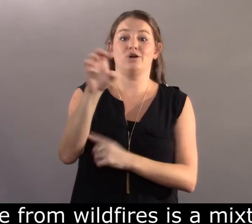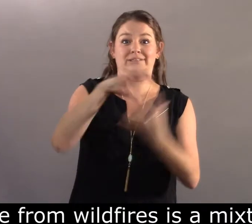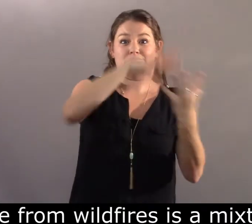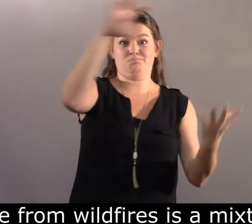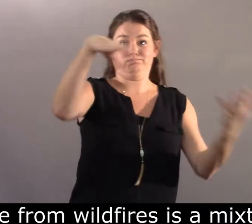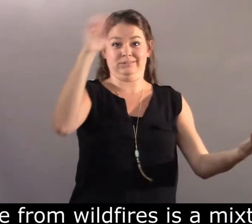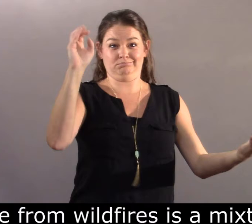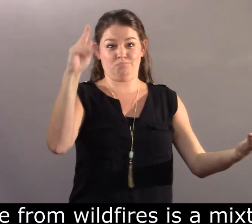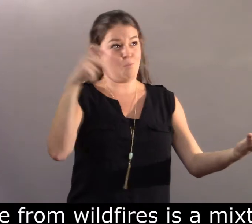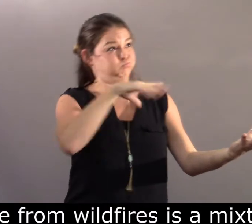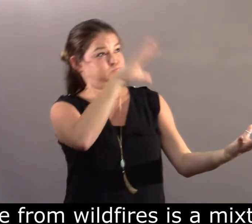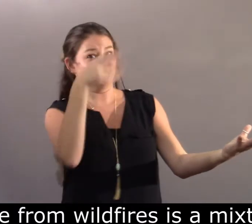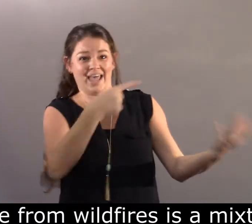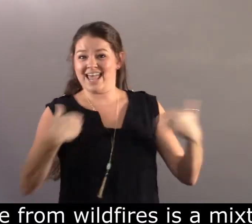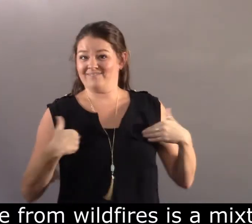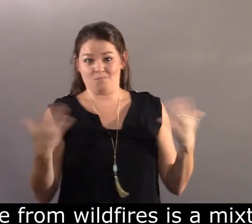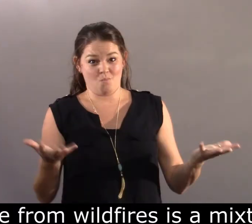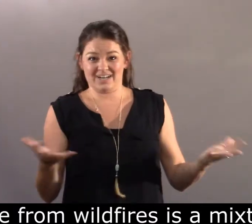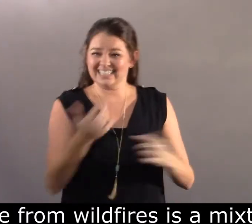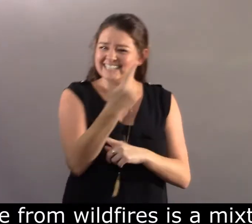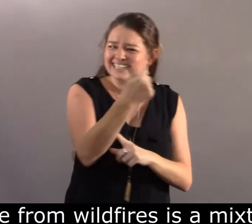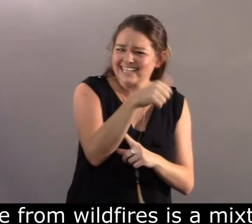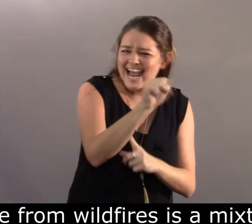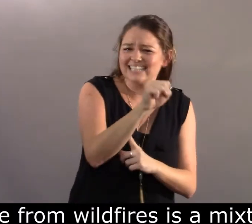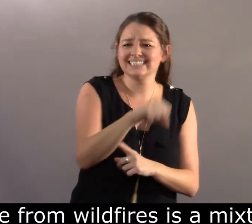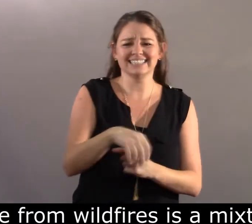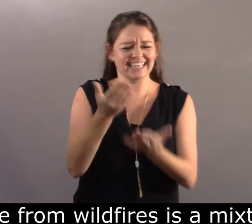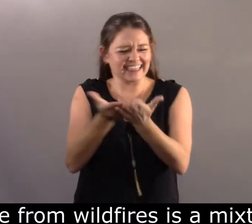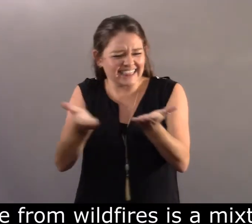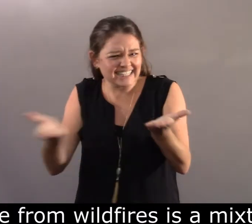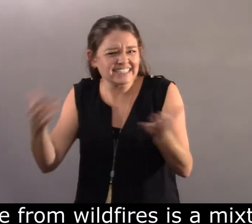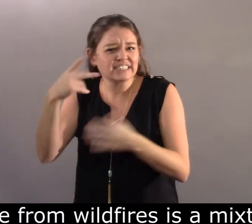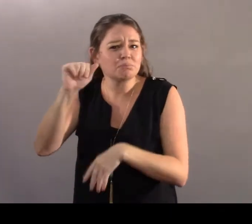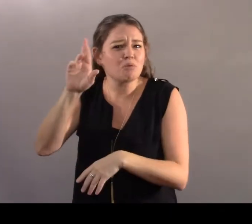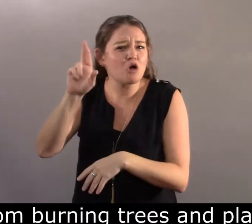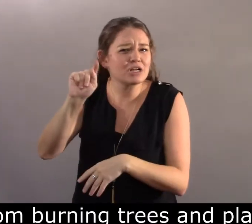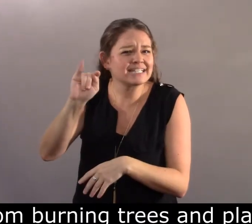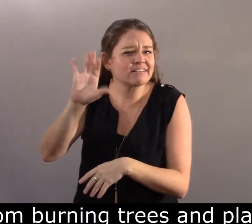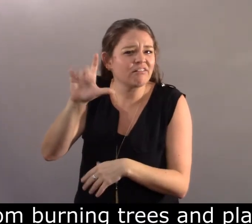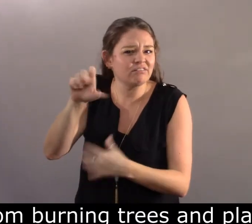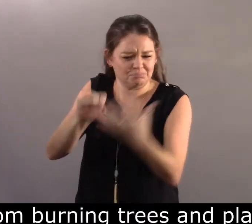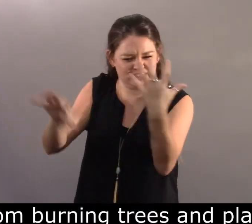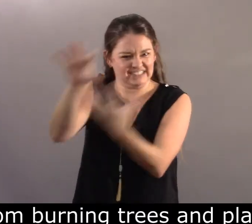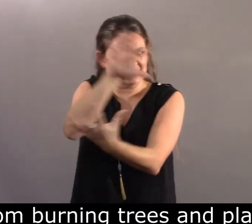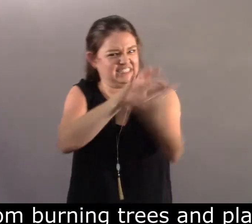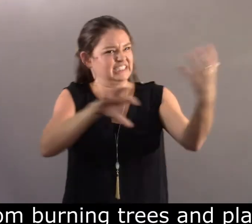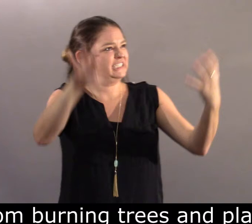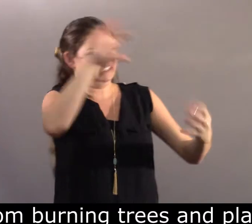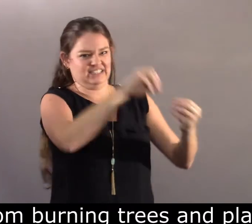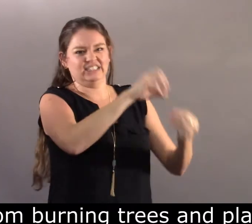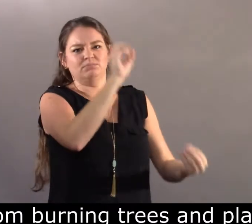Smoke from wildfires is a mixture of gases and fine particles from burning trees and plants.